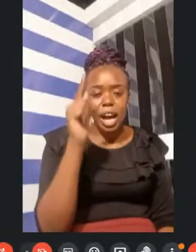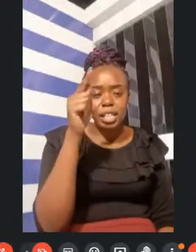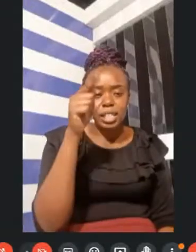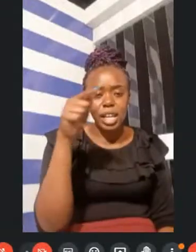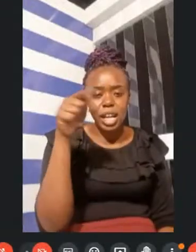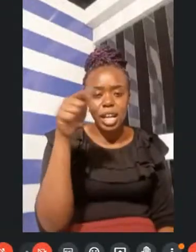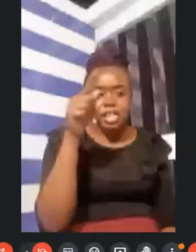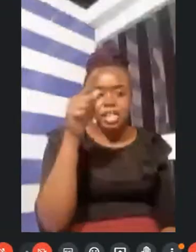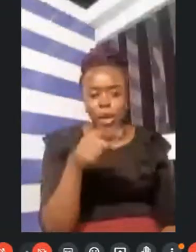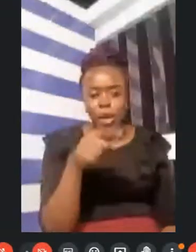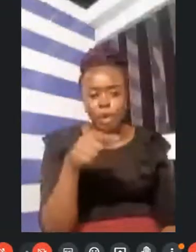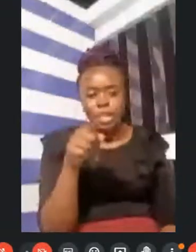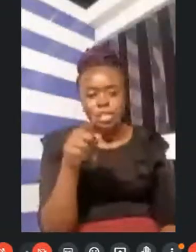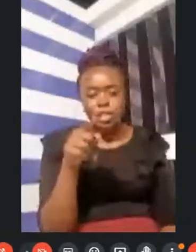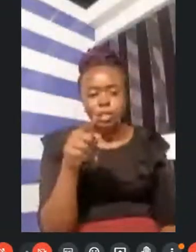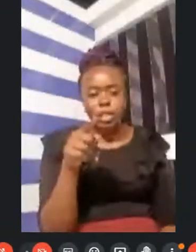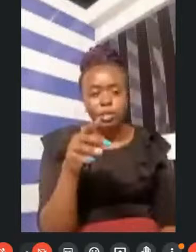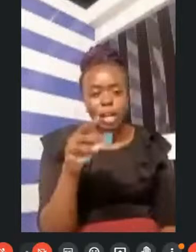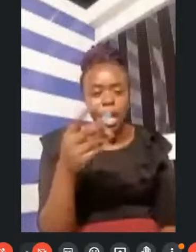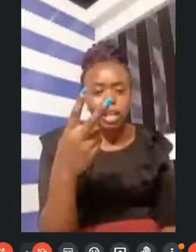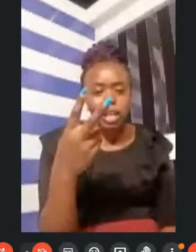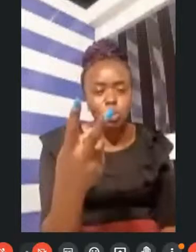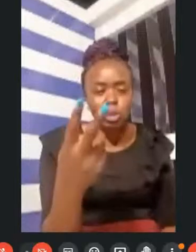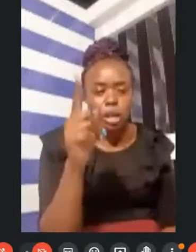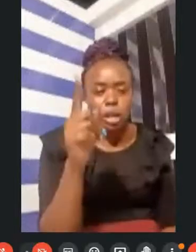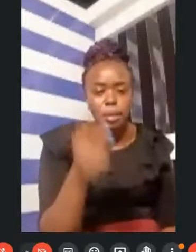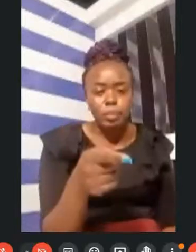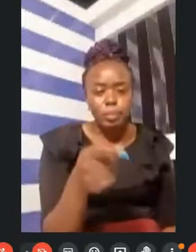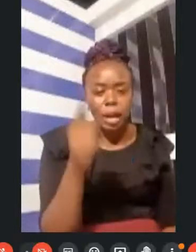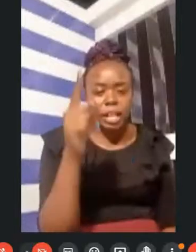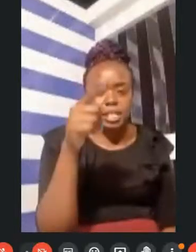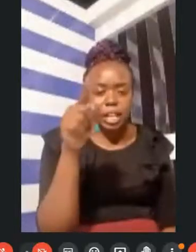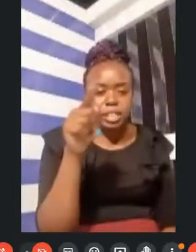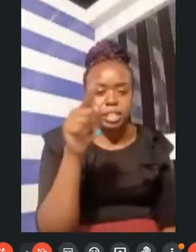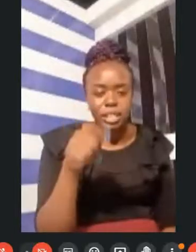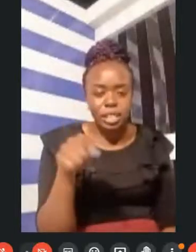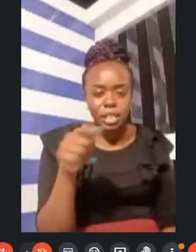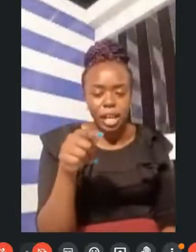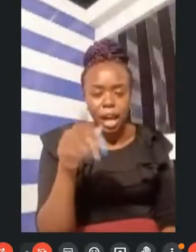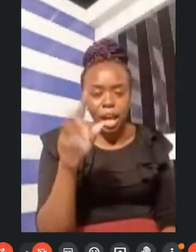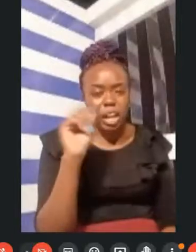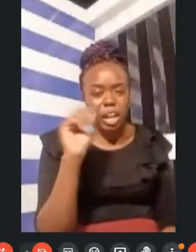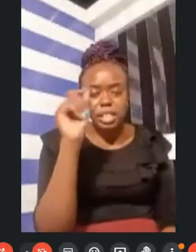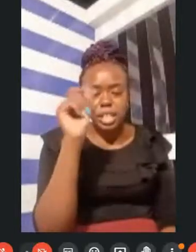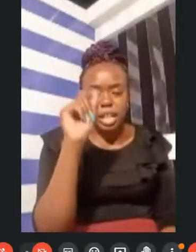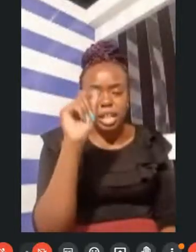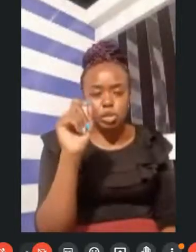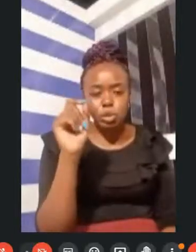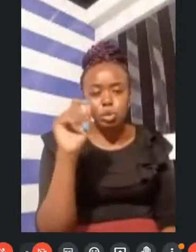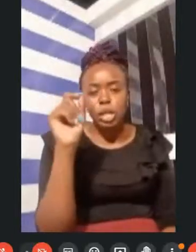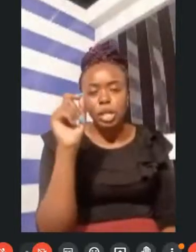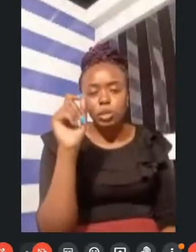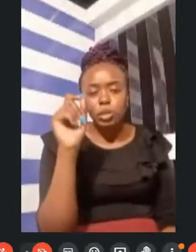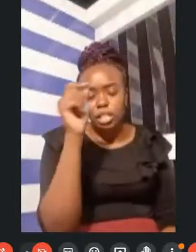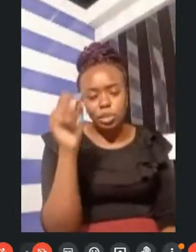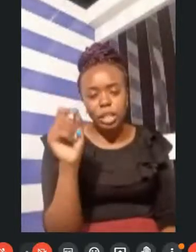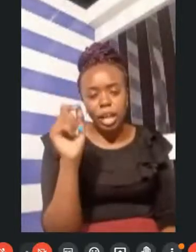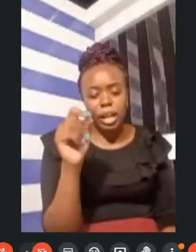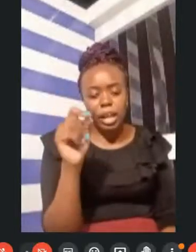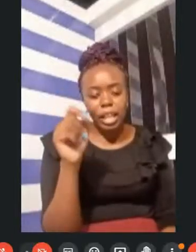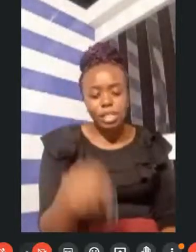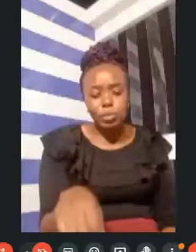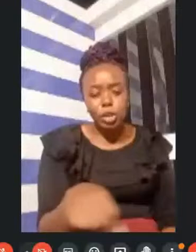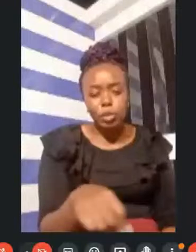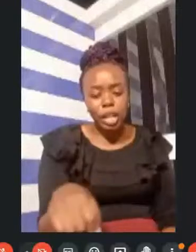percentage. Slash, a 0 up and a 0 down. Yeah, 2%. Yeah, you write it as you write